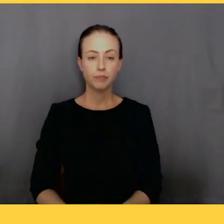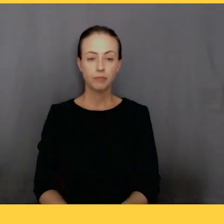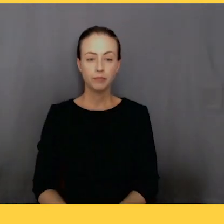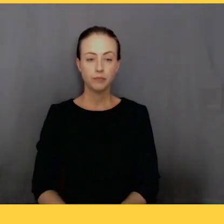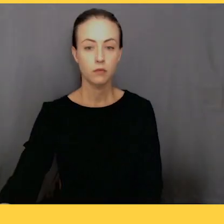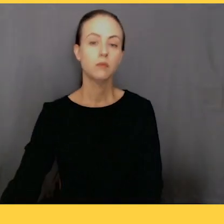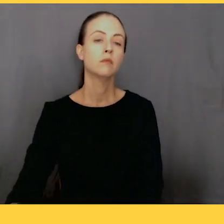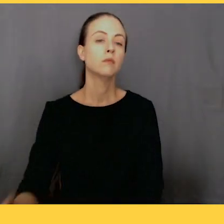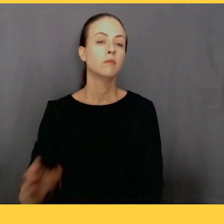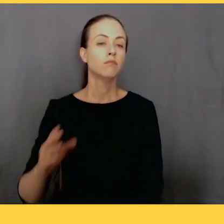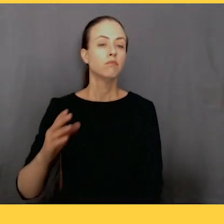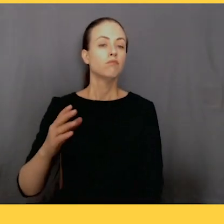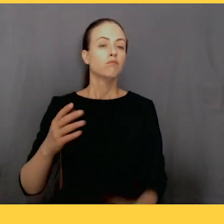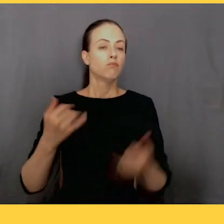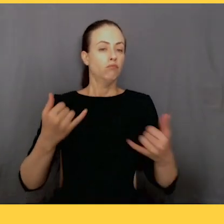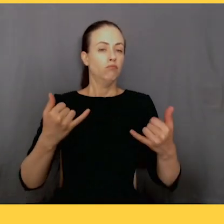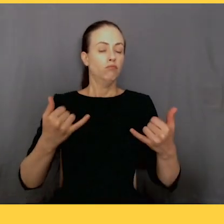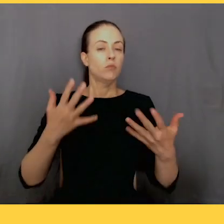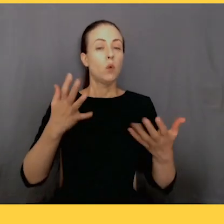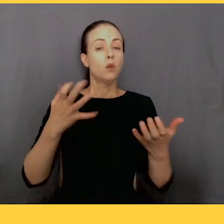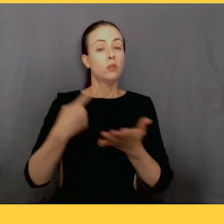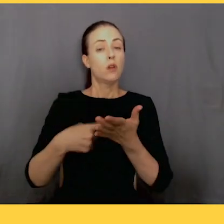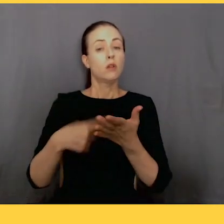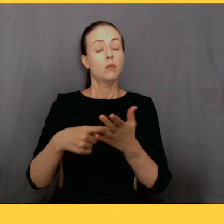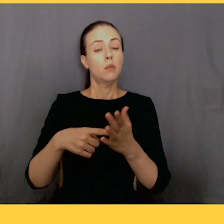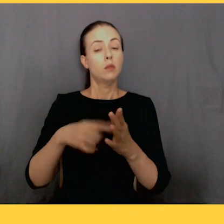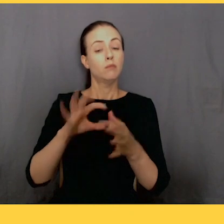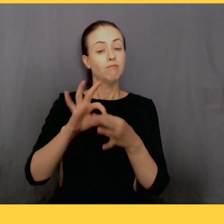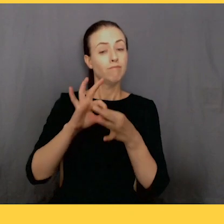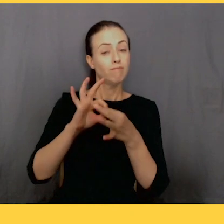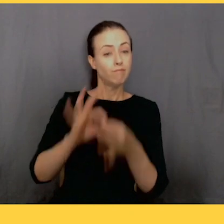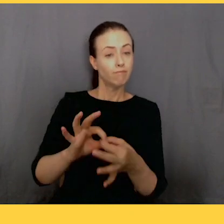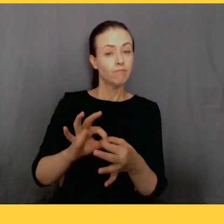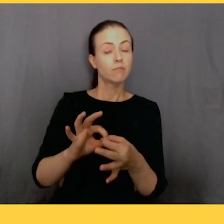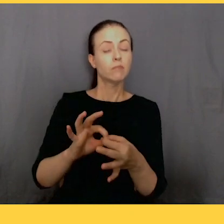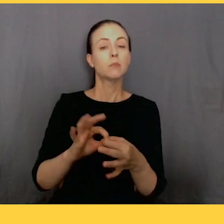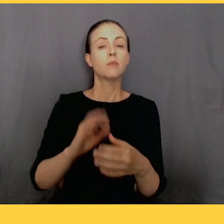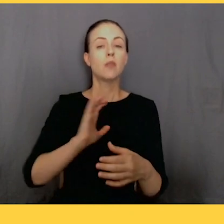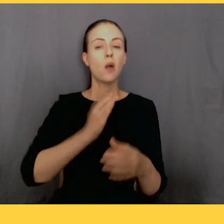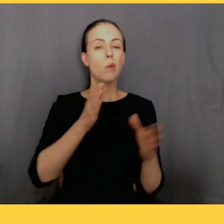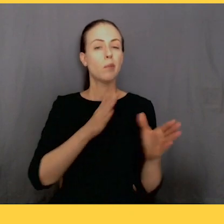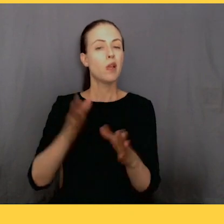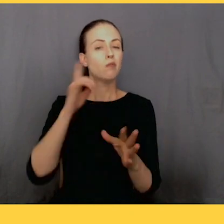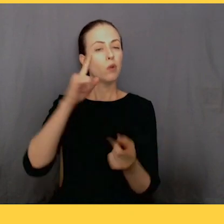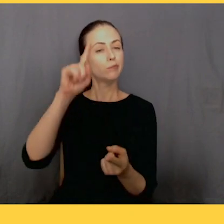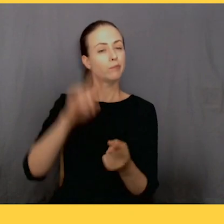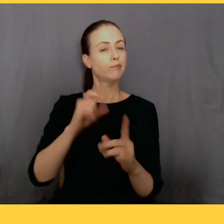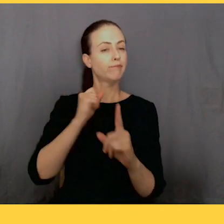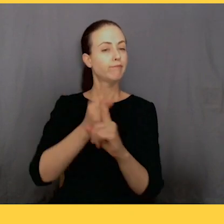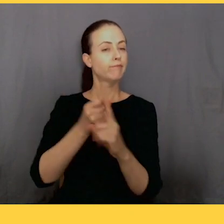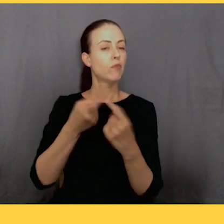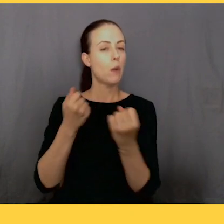So next, I want to talk a little bit about the specific about wildfire mitigation plan. Next.